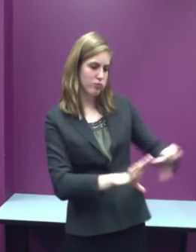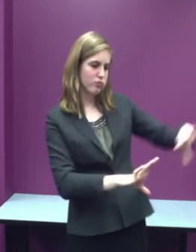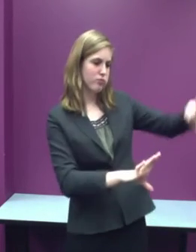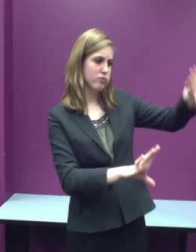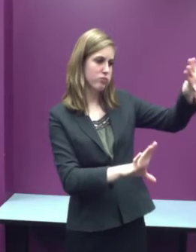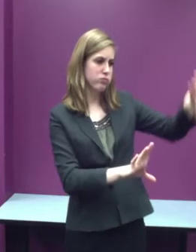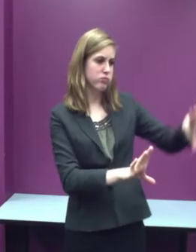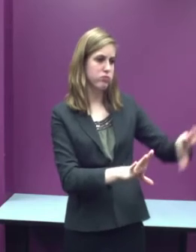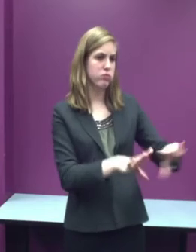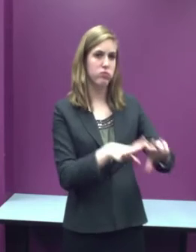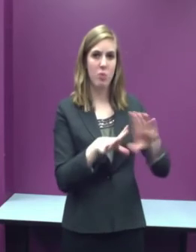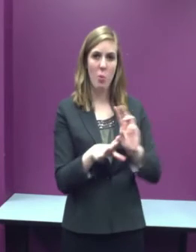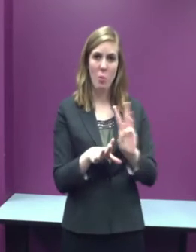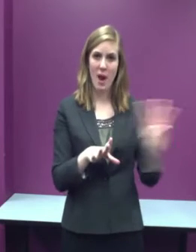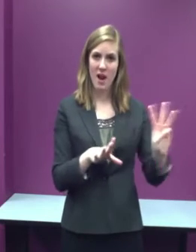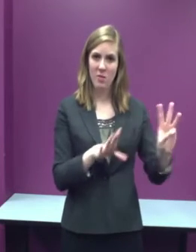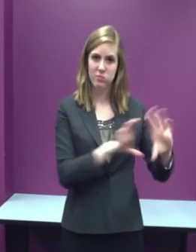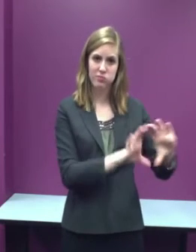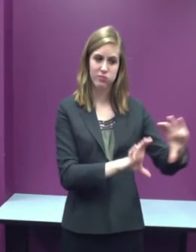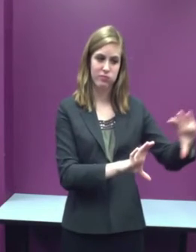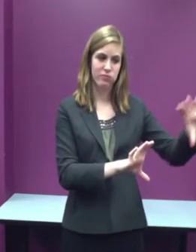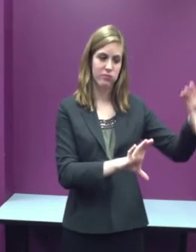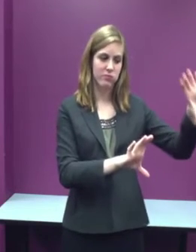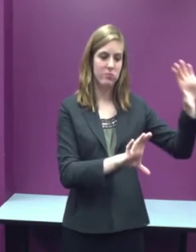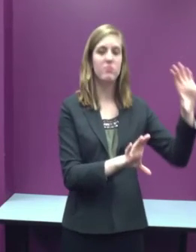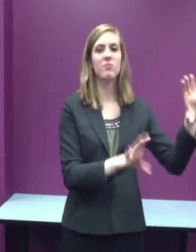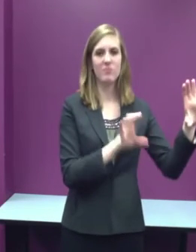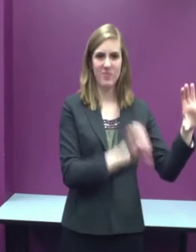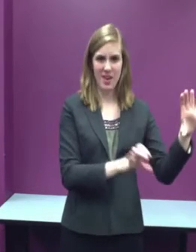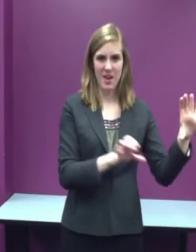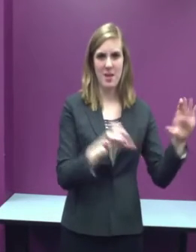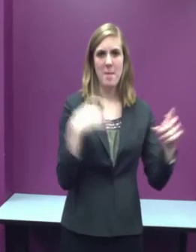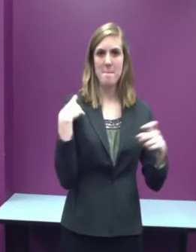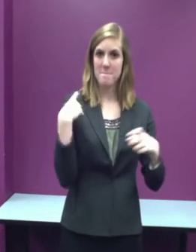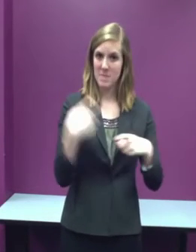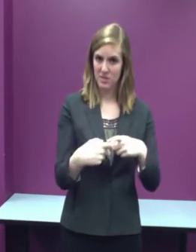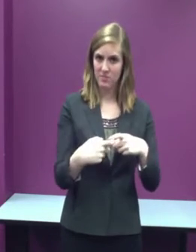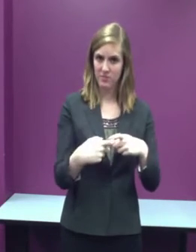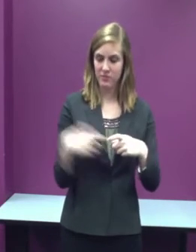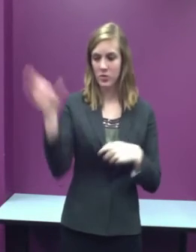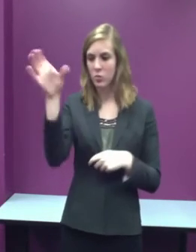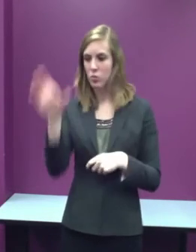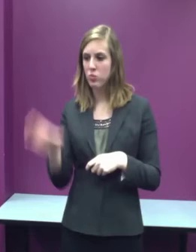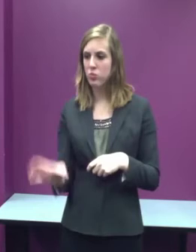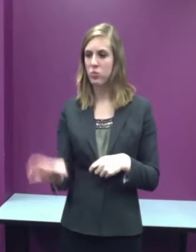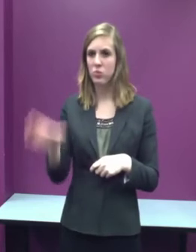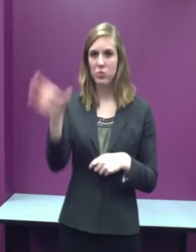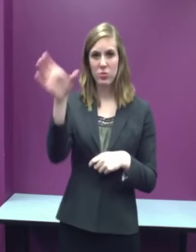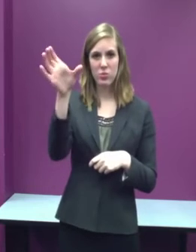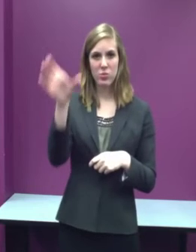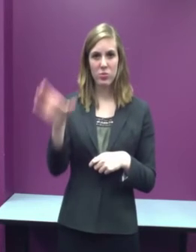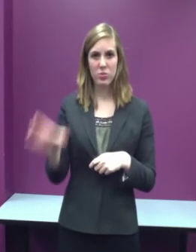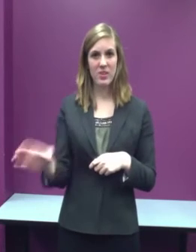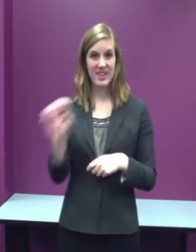hoped to open the West up for the United States. In 1803, a surprise. Napoleon offered to sell the